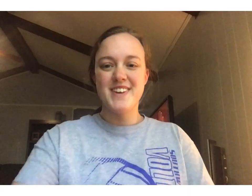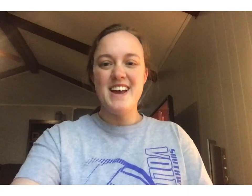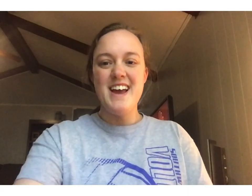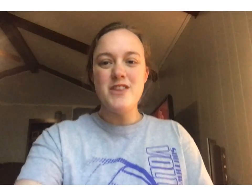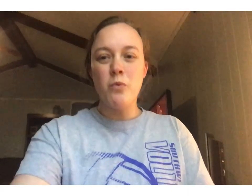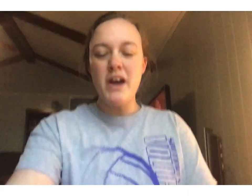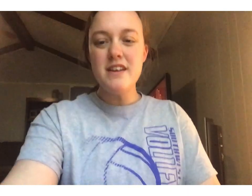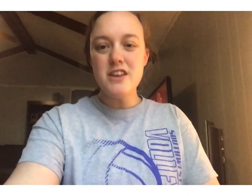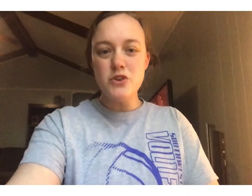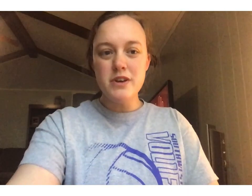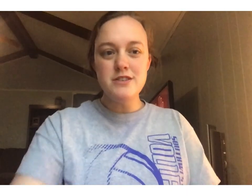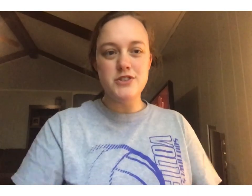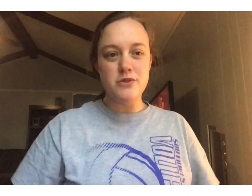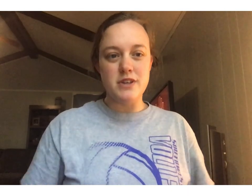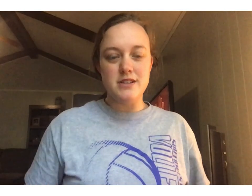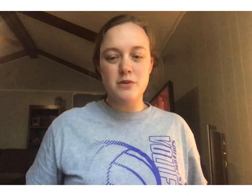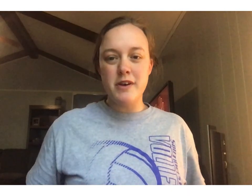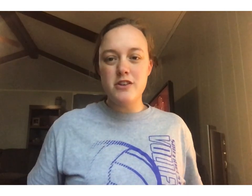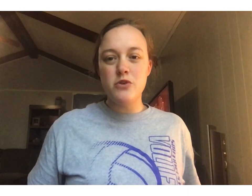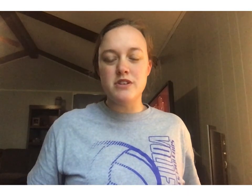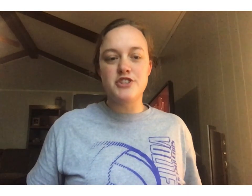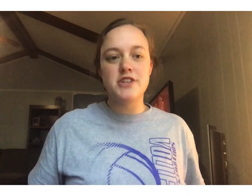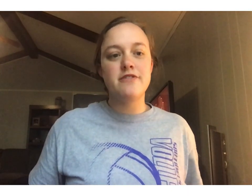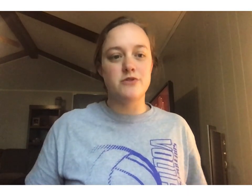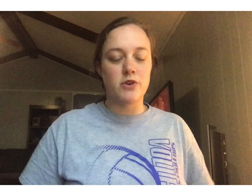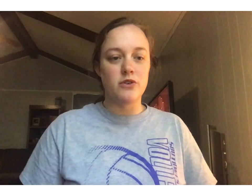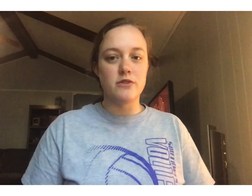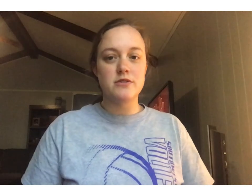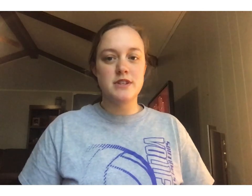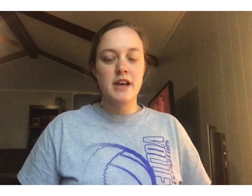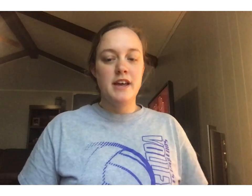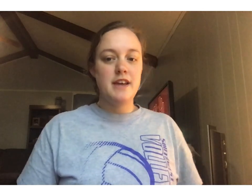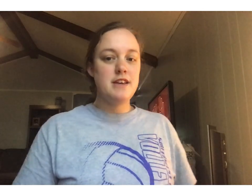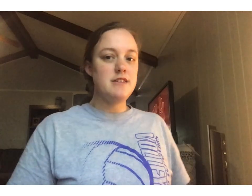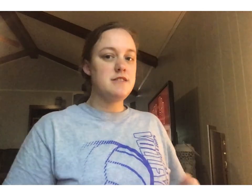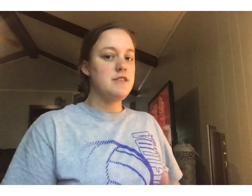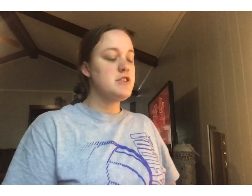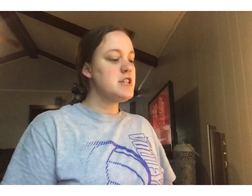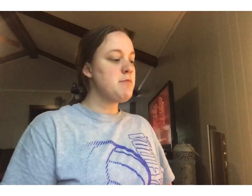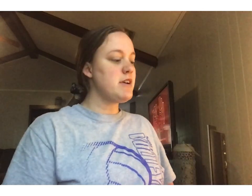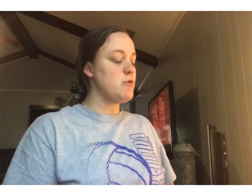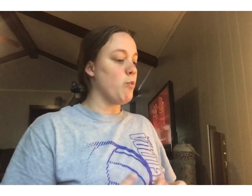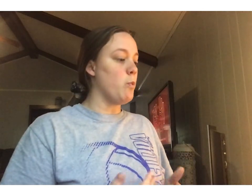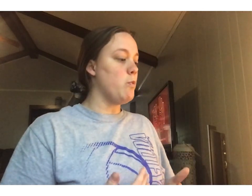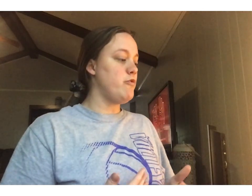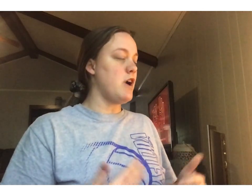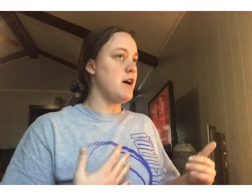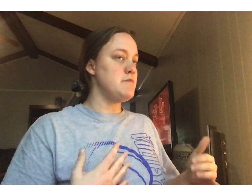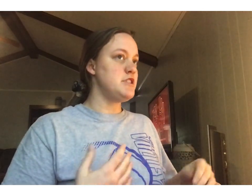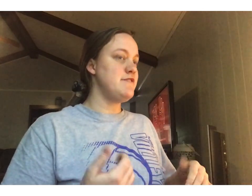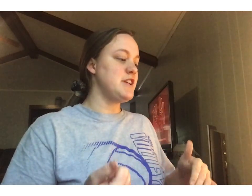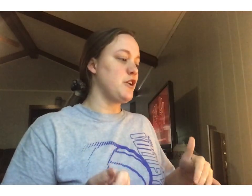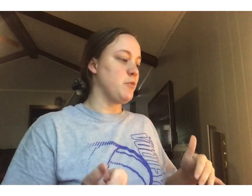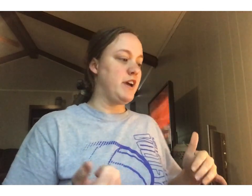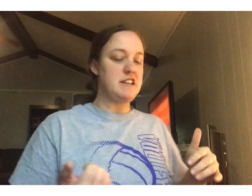And the way that you can do this, the way that you can shift roles is just by shifting your